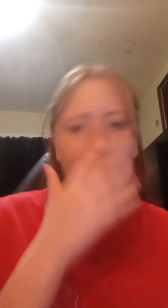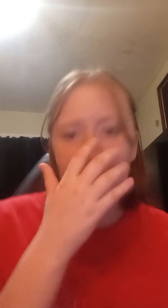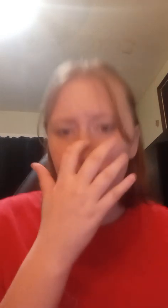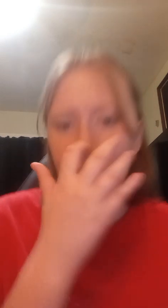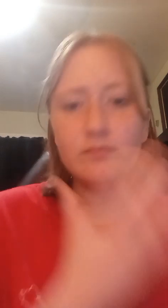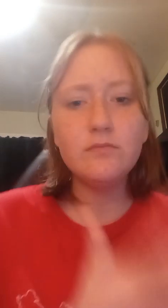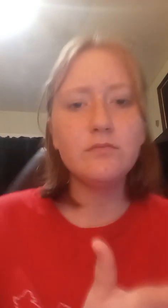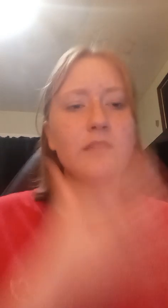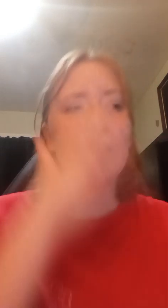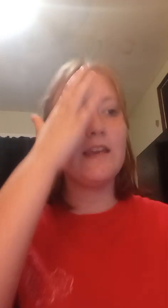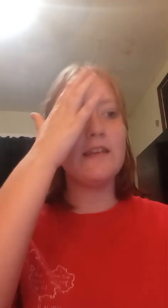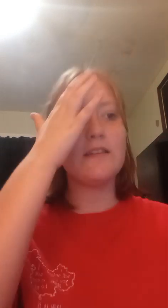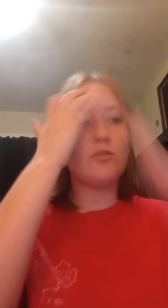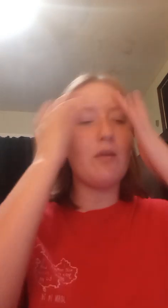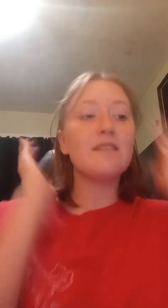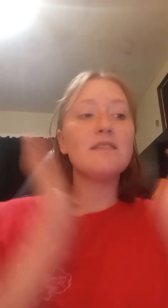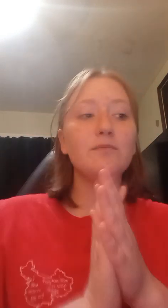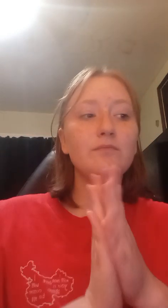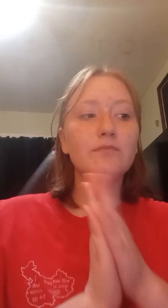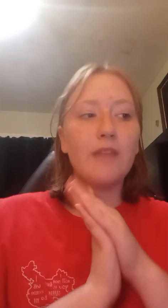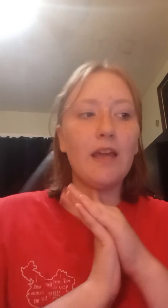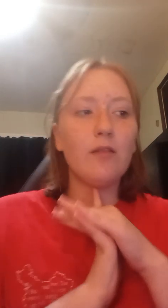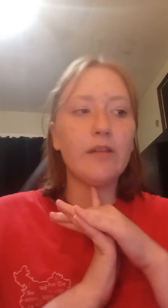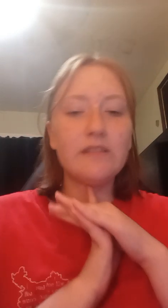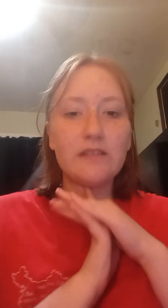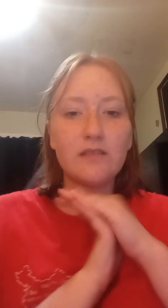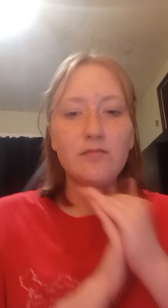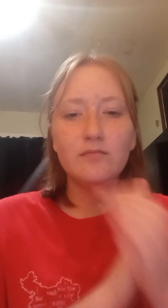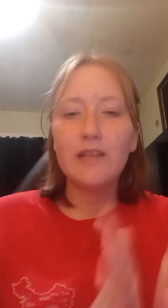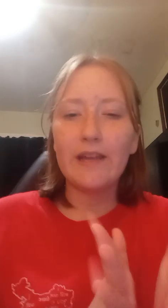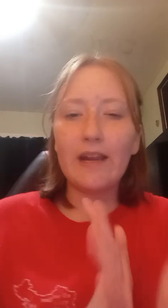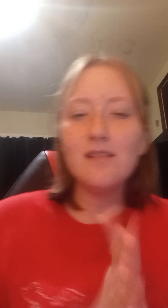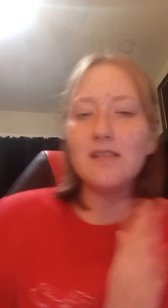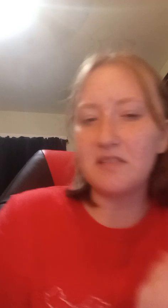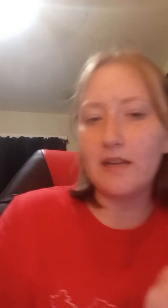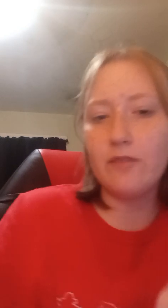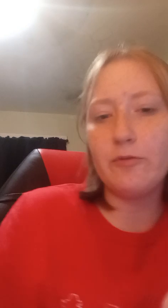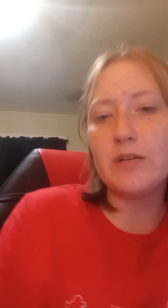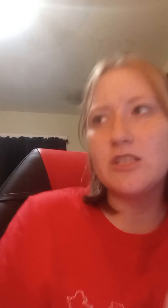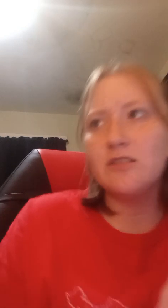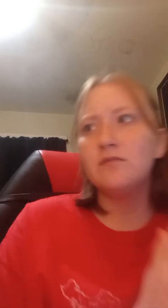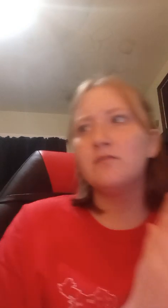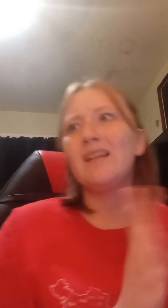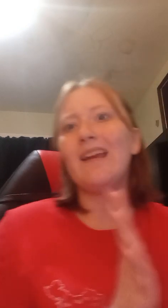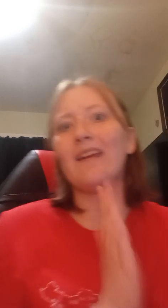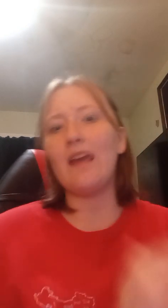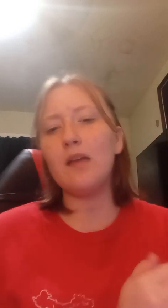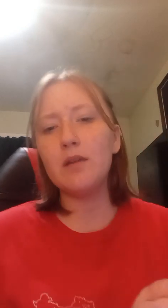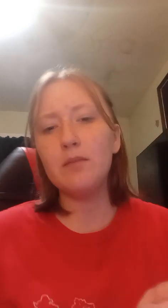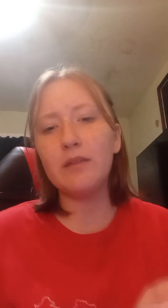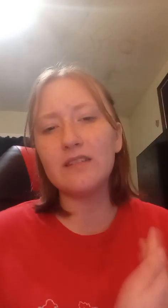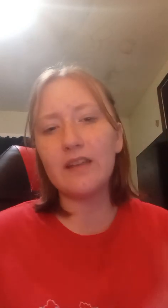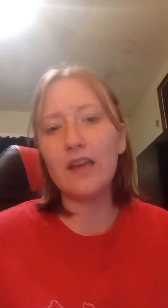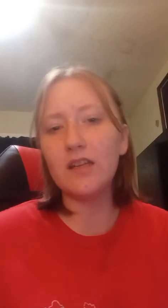one is neuroticism. And it kind of sounds negative, which it can be because it can get